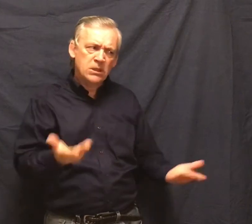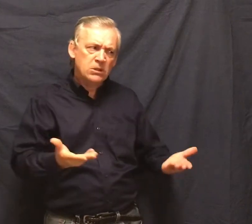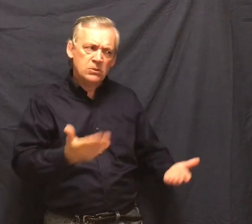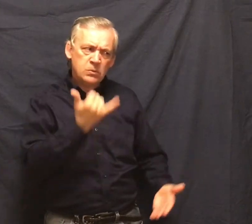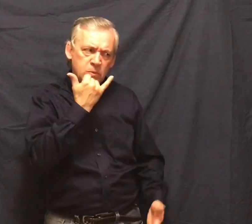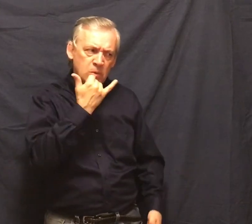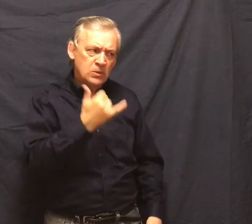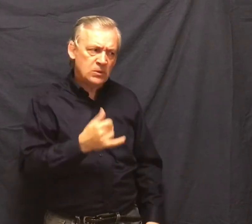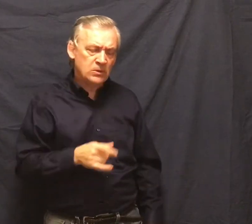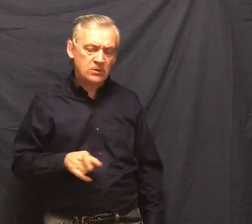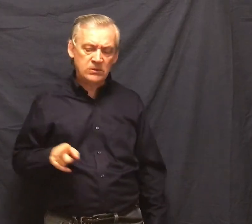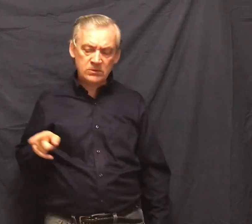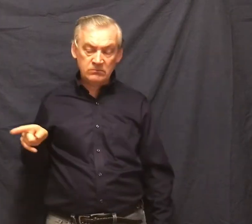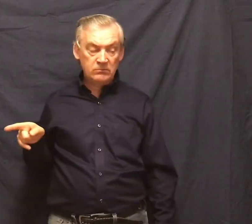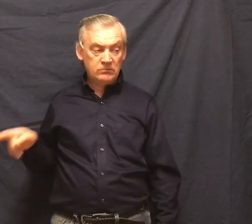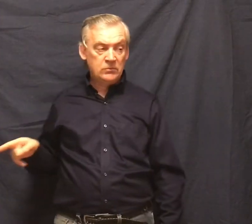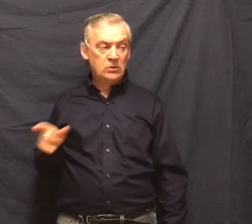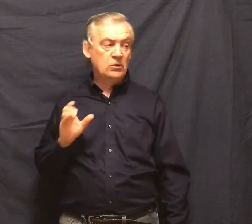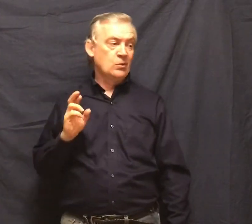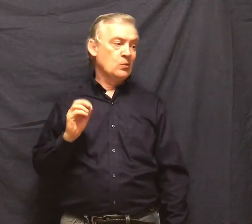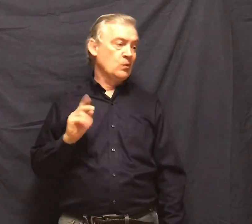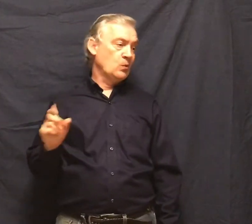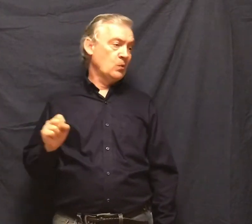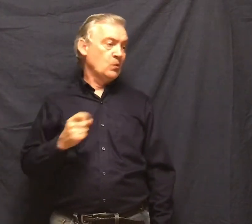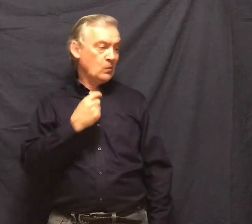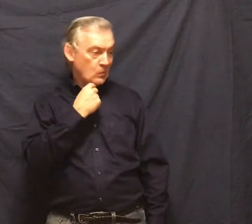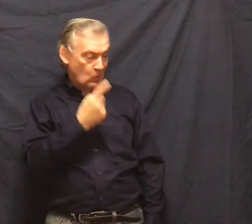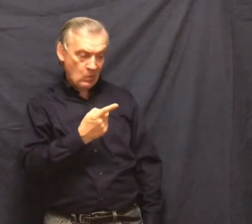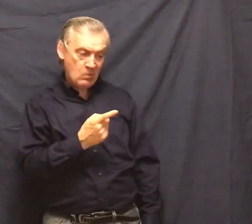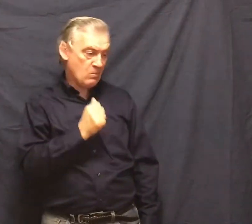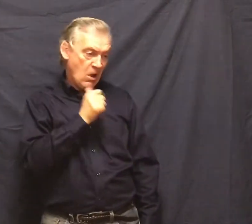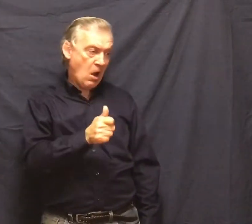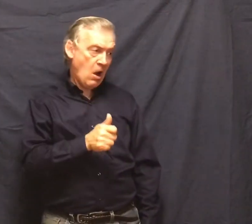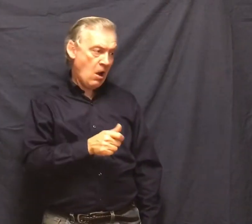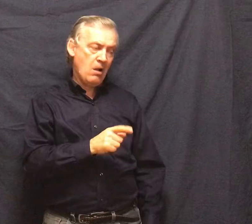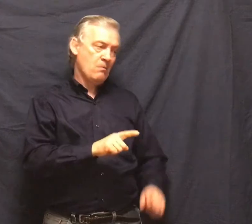Crooks nodded. I told 'em, but they come in anyways.